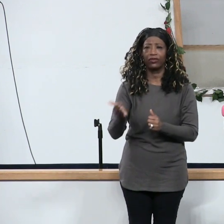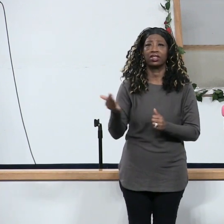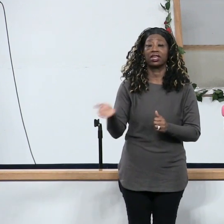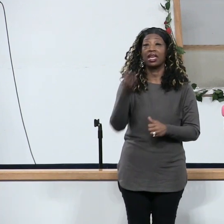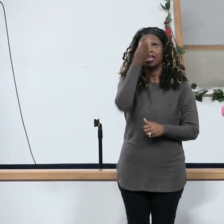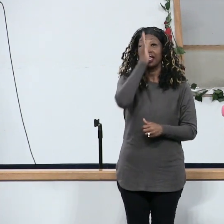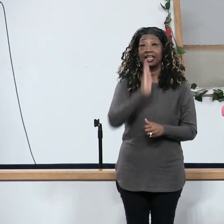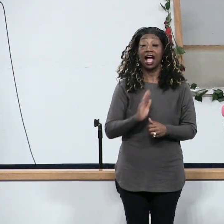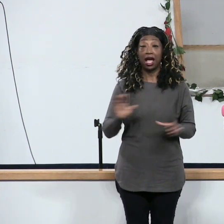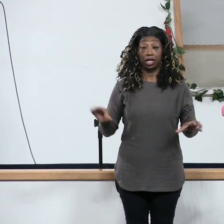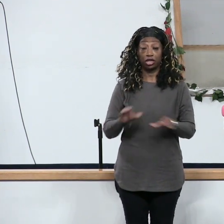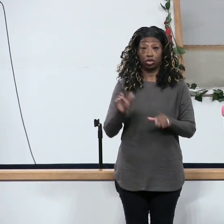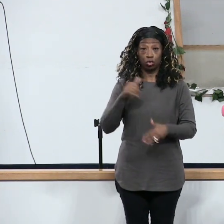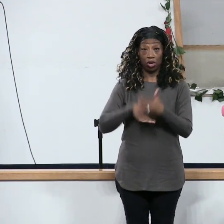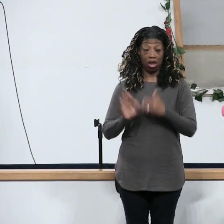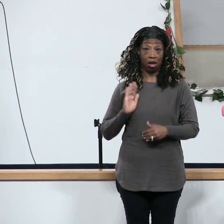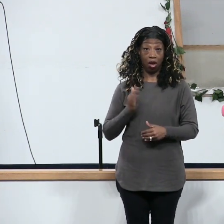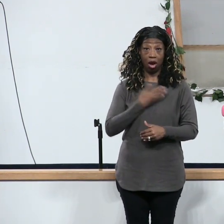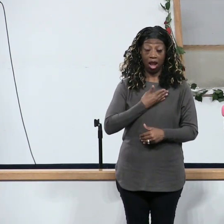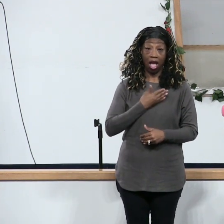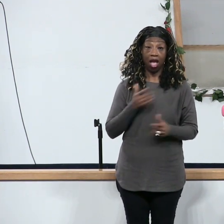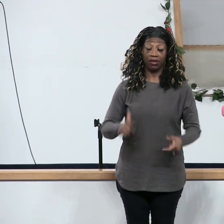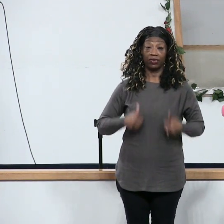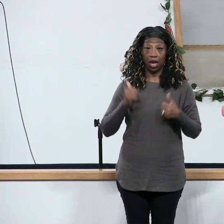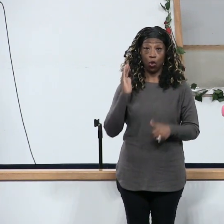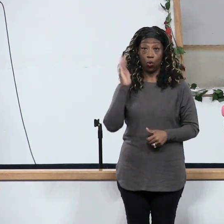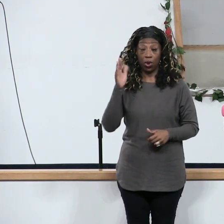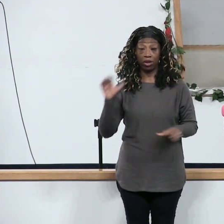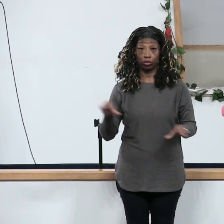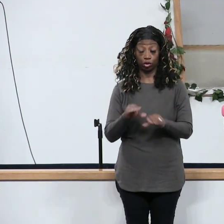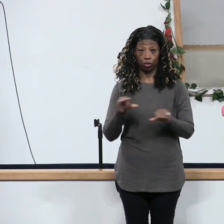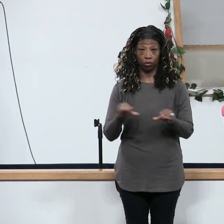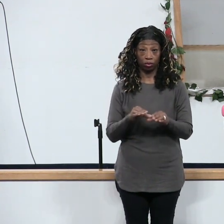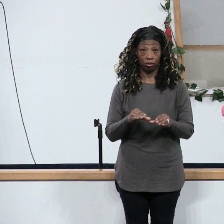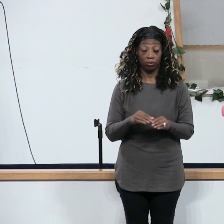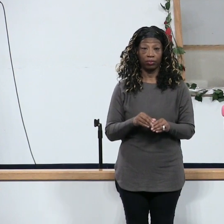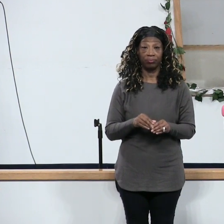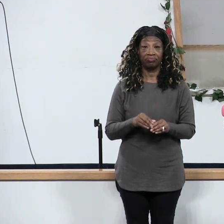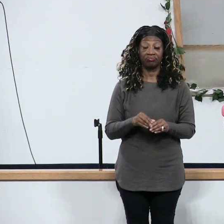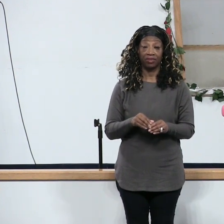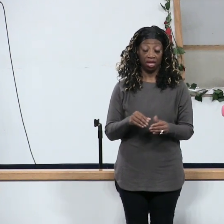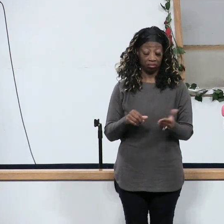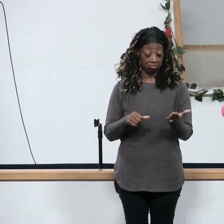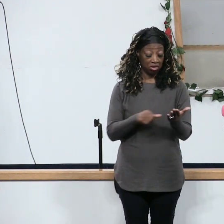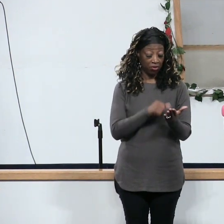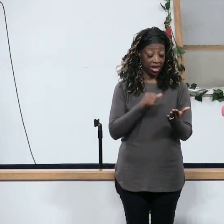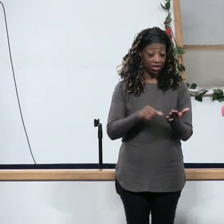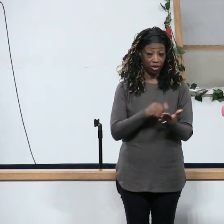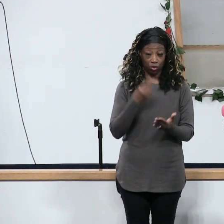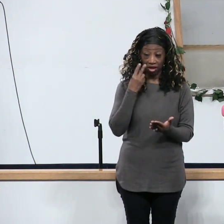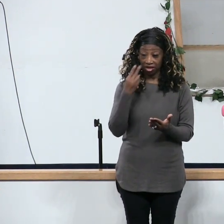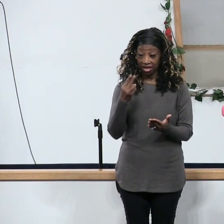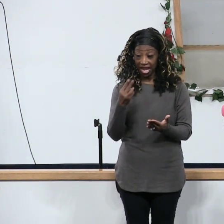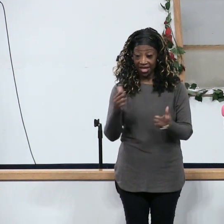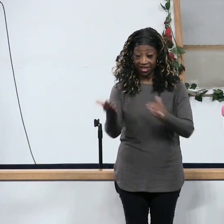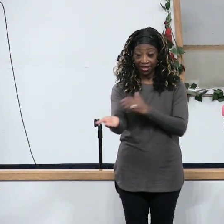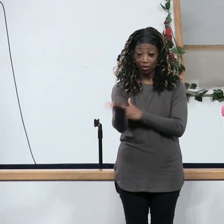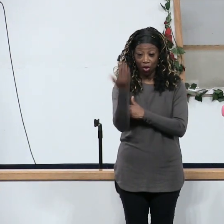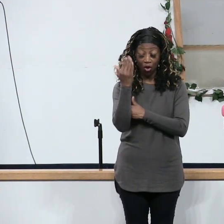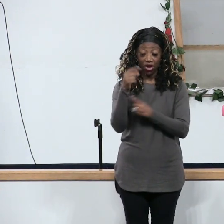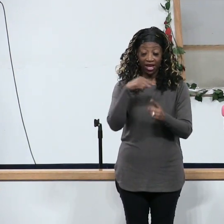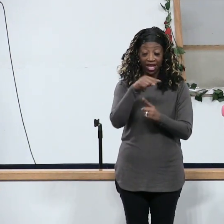he shall do for us. The occasion we are looking at this morning is where Jesus gives thanks in